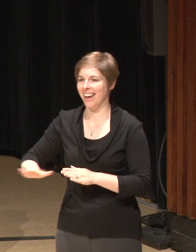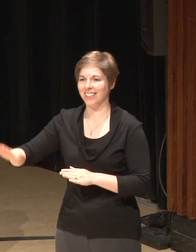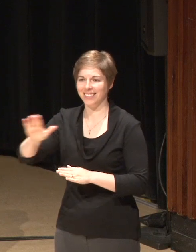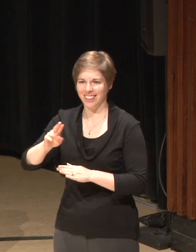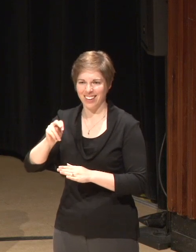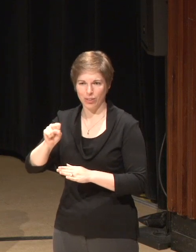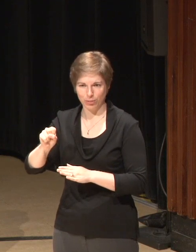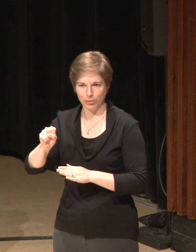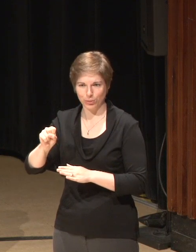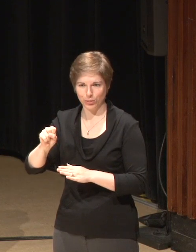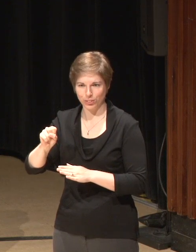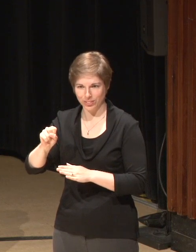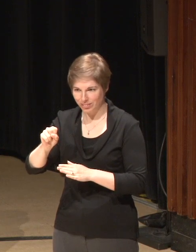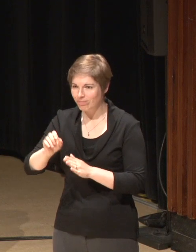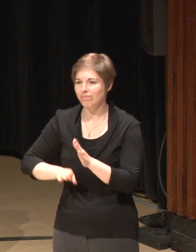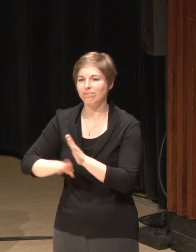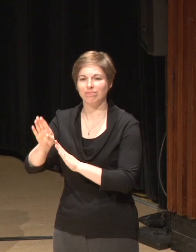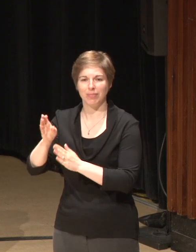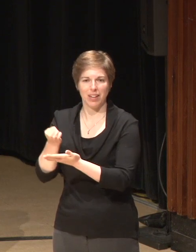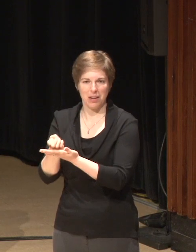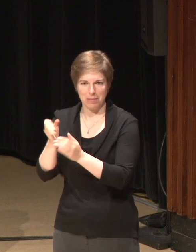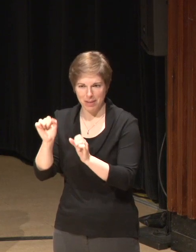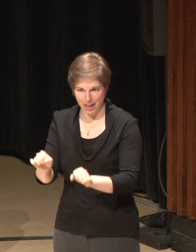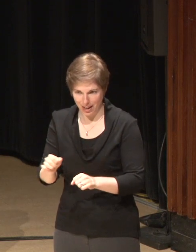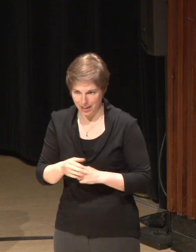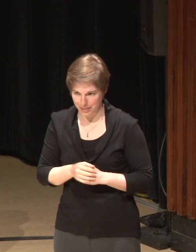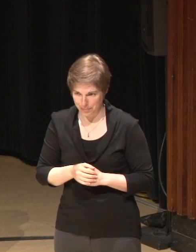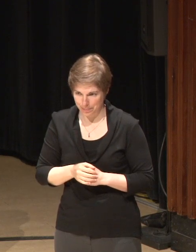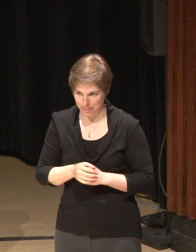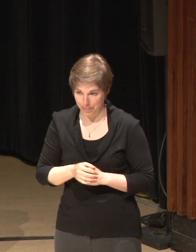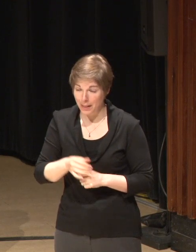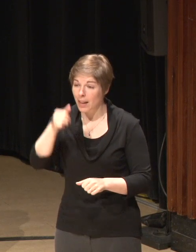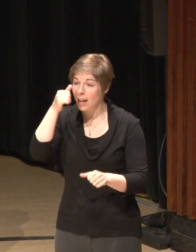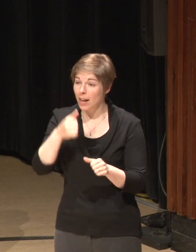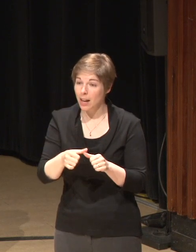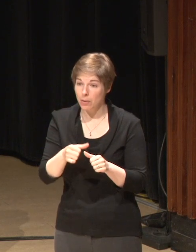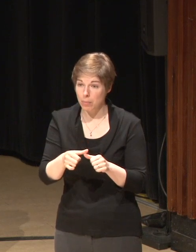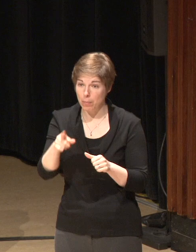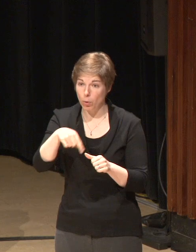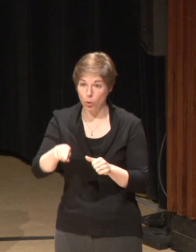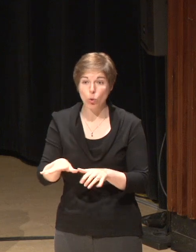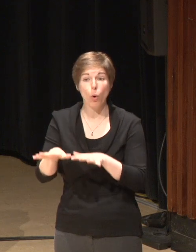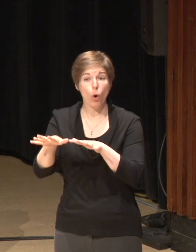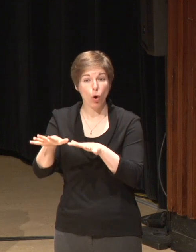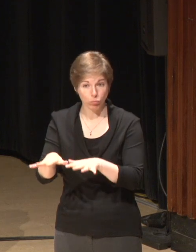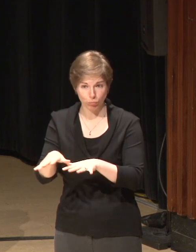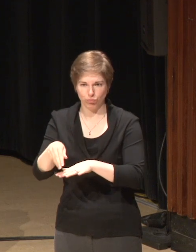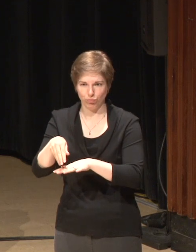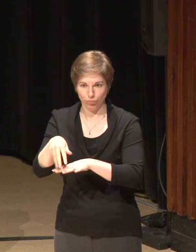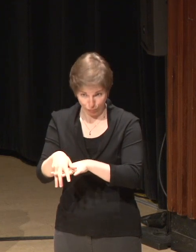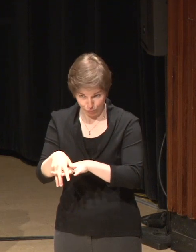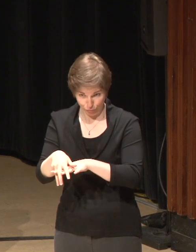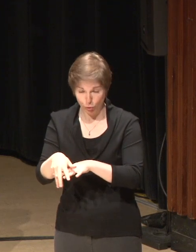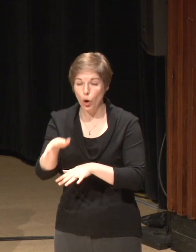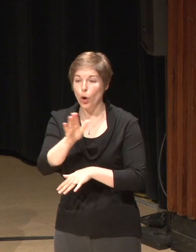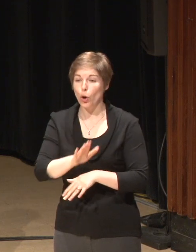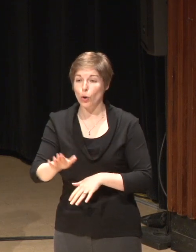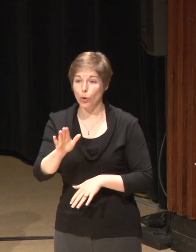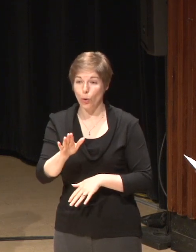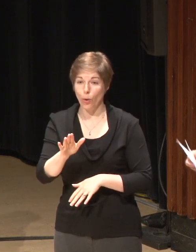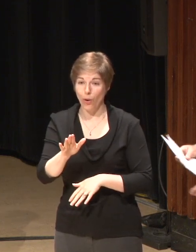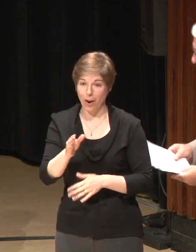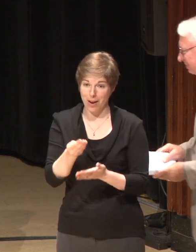add, please remember that when you get well established, the NSCC needs your alumni dollars. Good